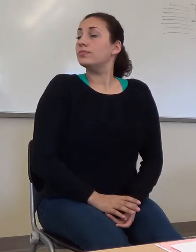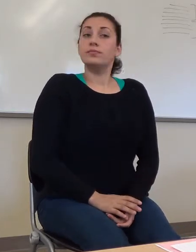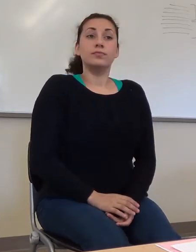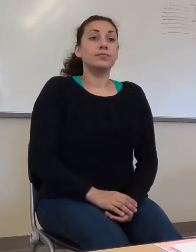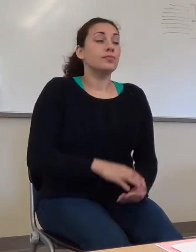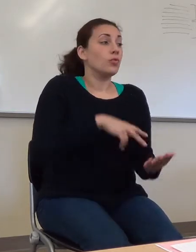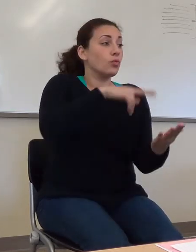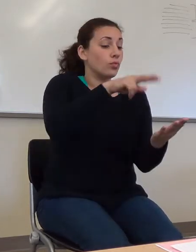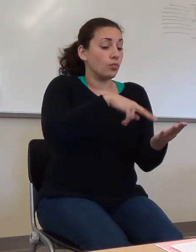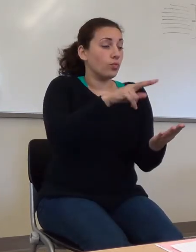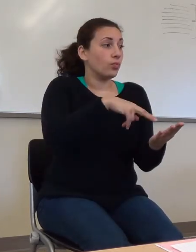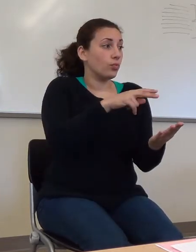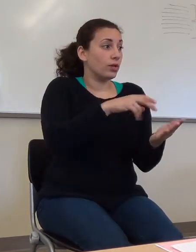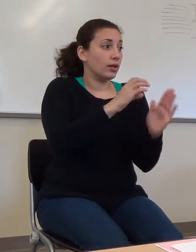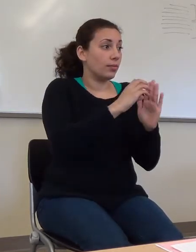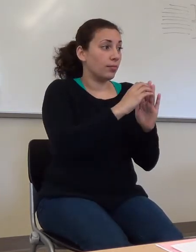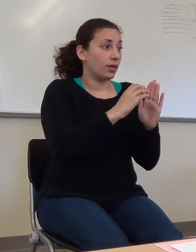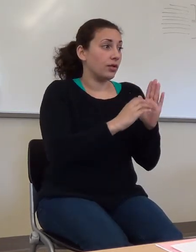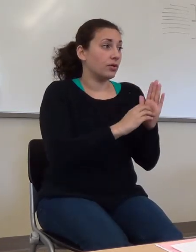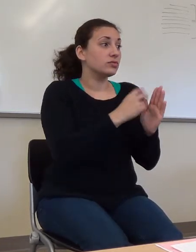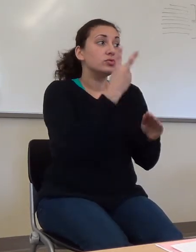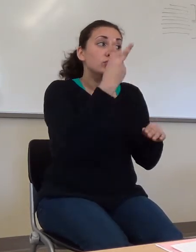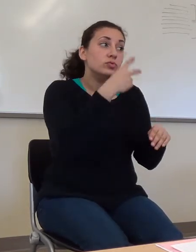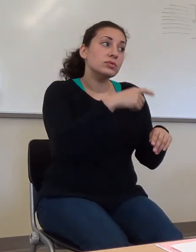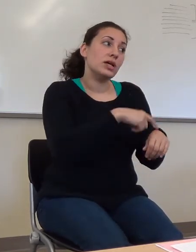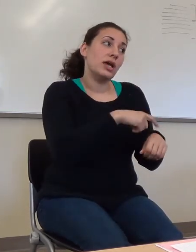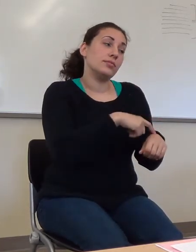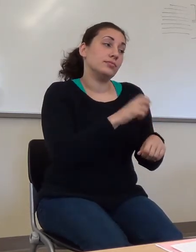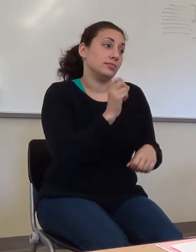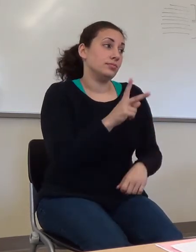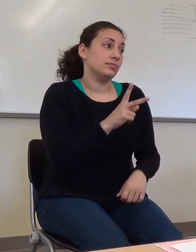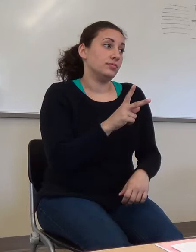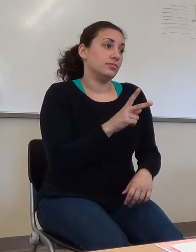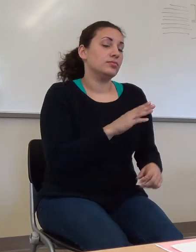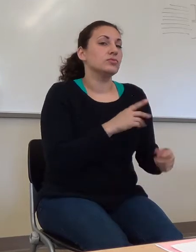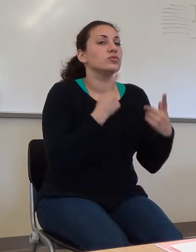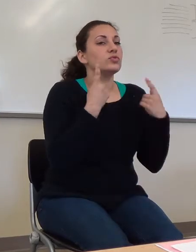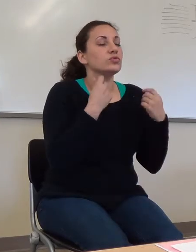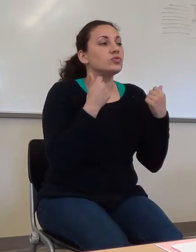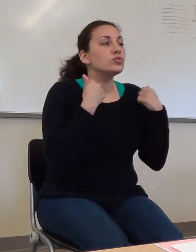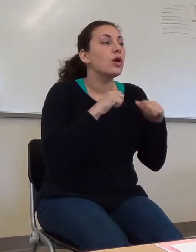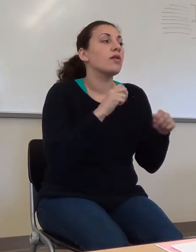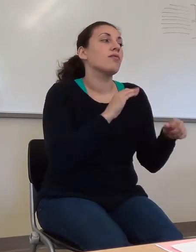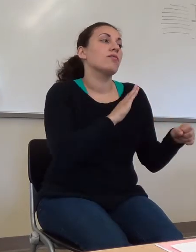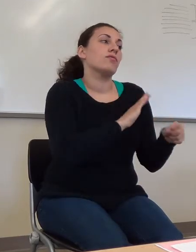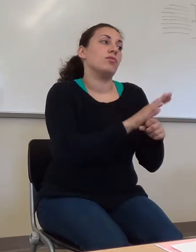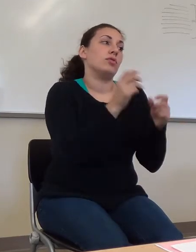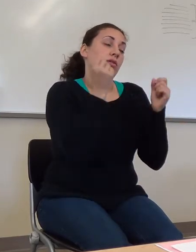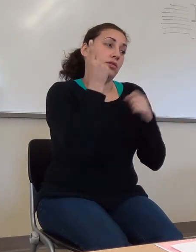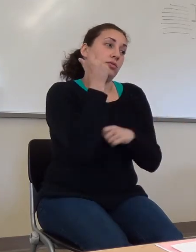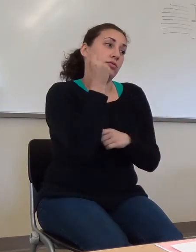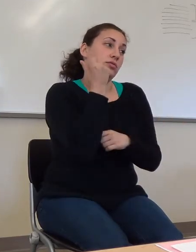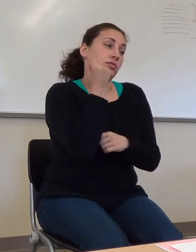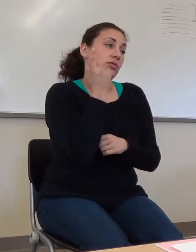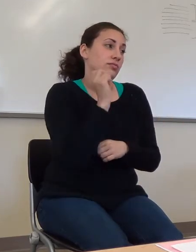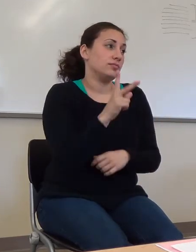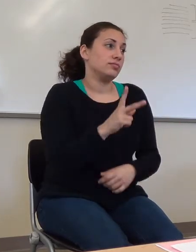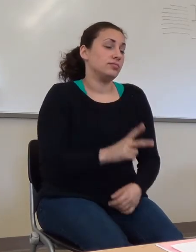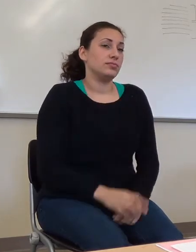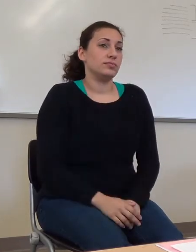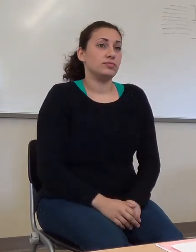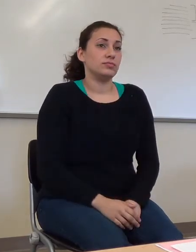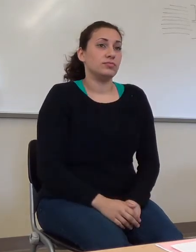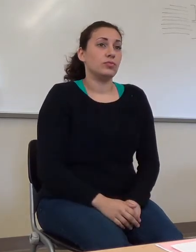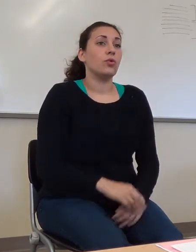Read paragraphs through at least twice to fully understand what the author is saying, okay? Read and highlight the